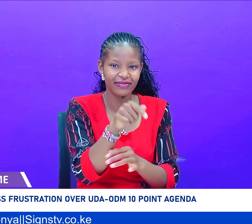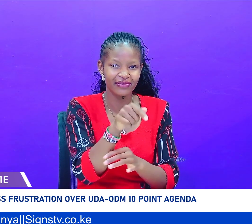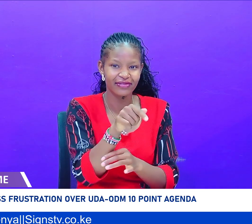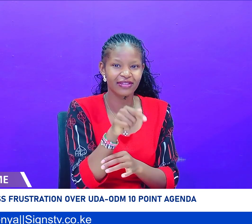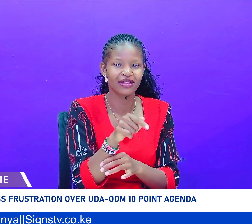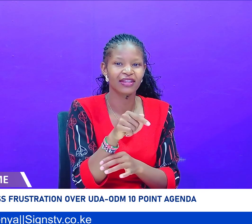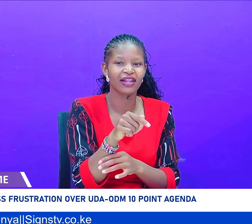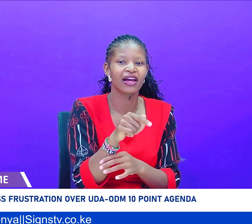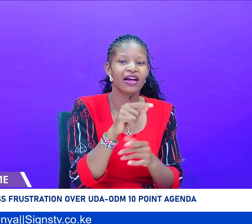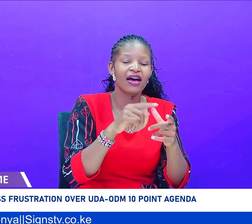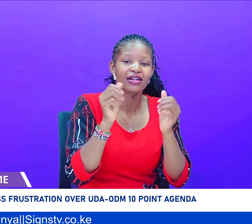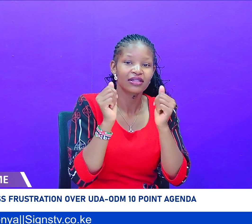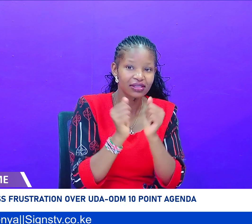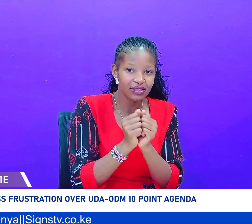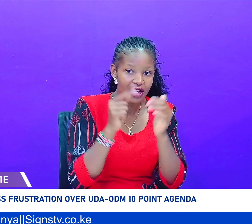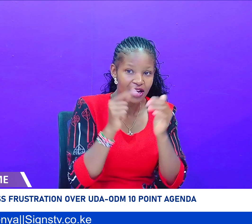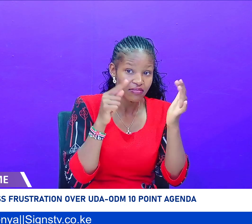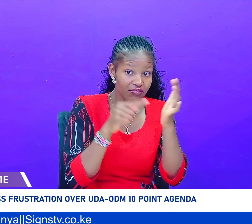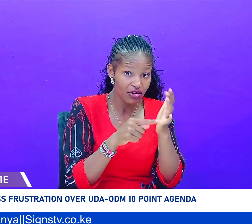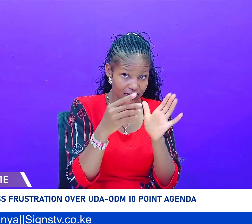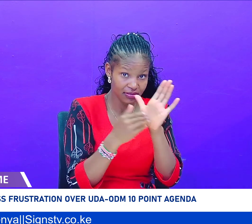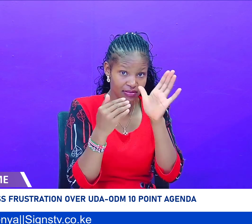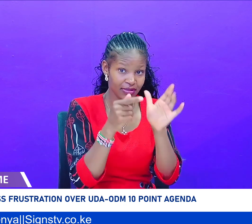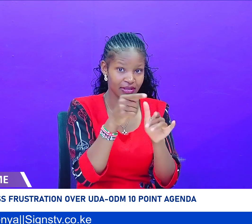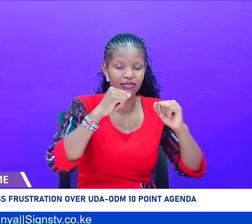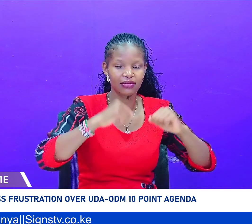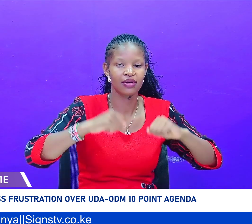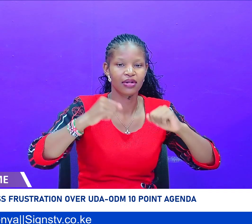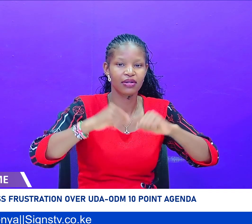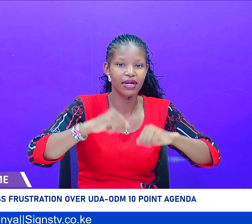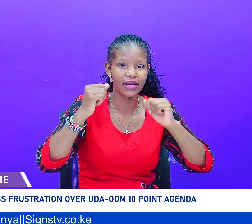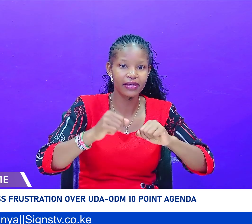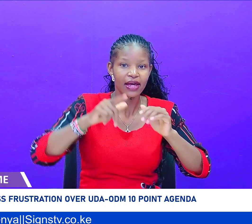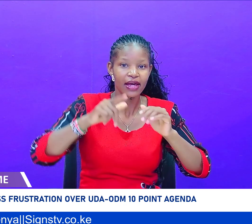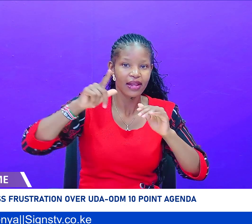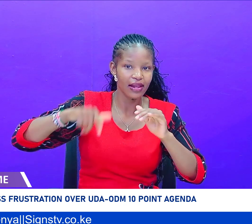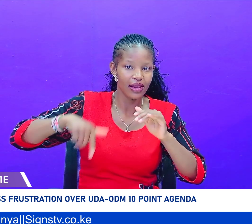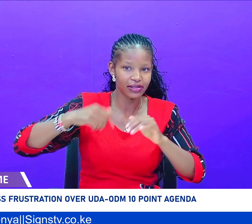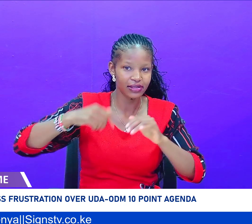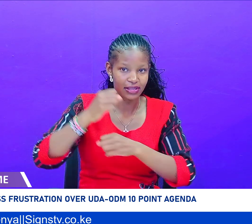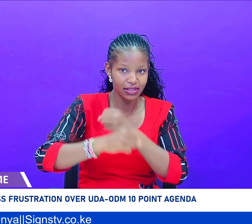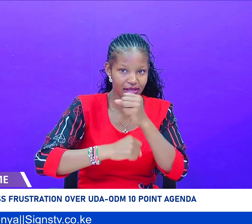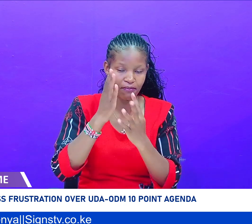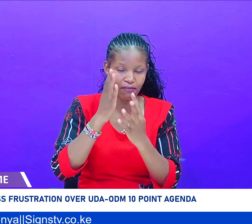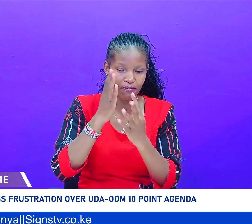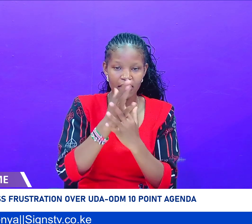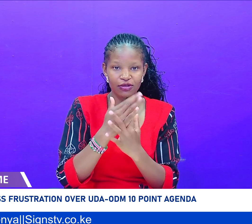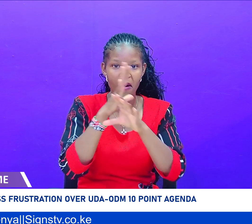the 10-point agenda agreed upon last year between President William Ruto and the late